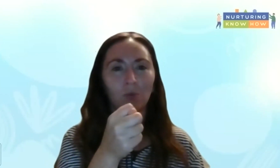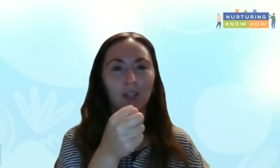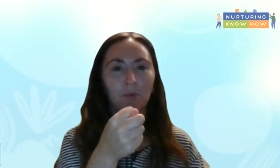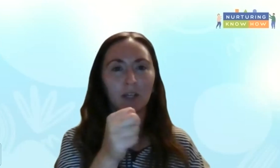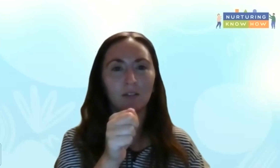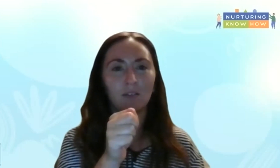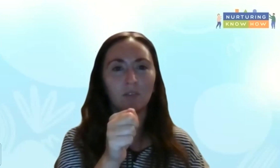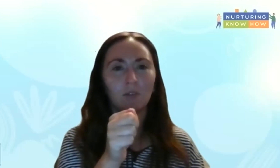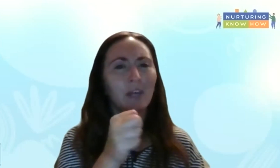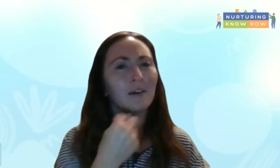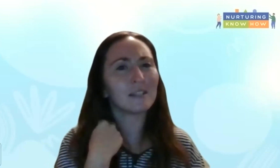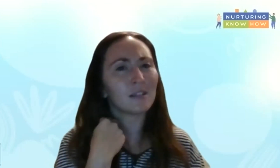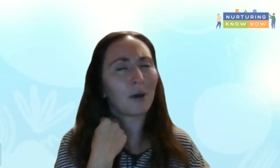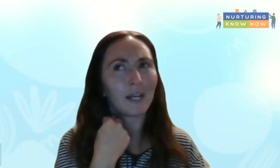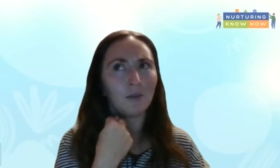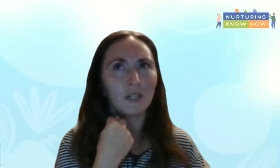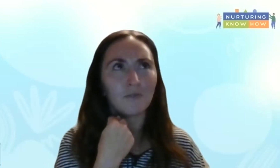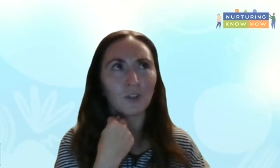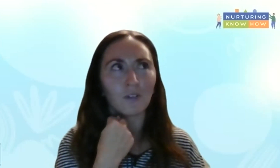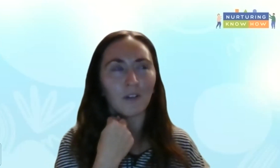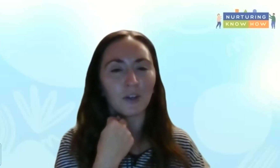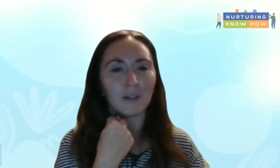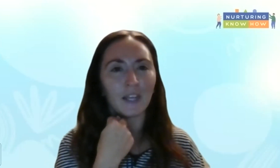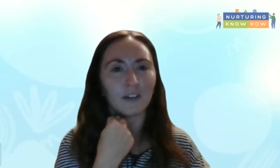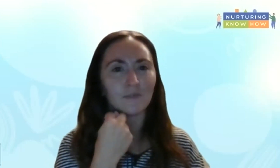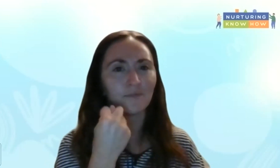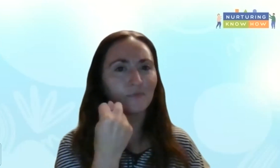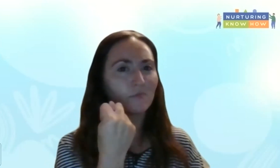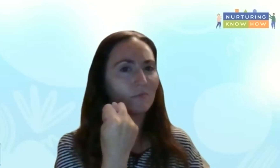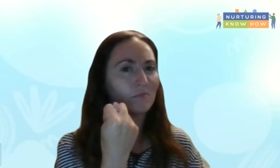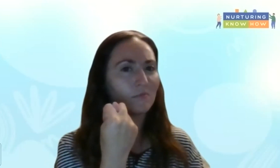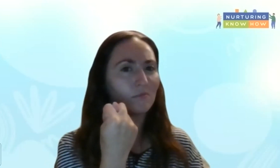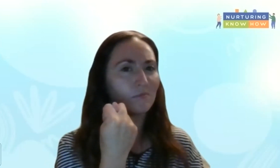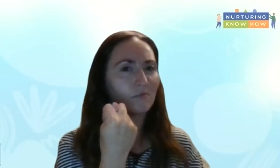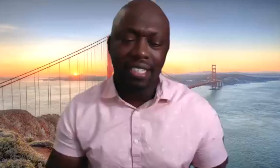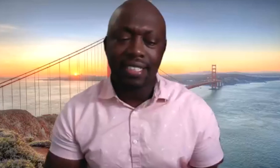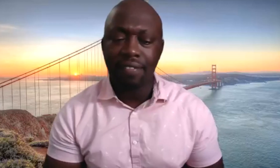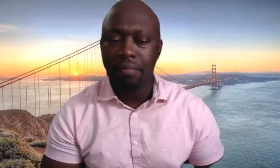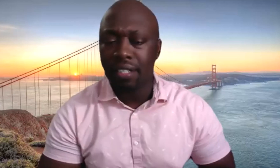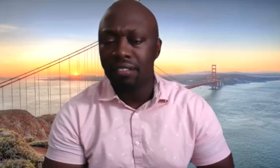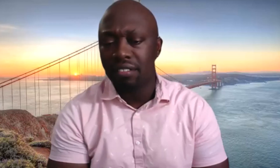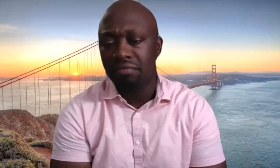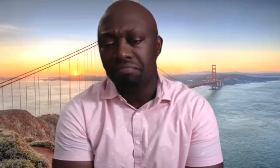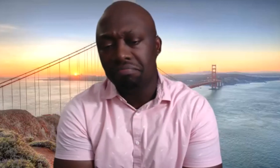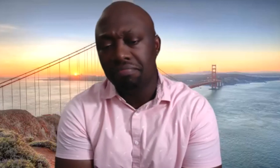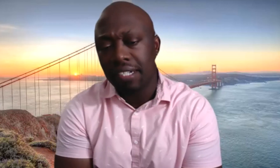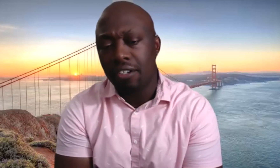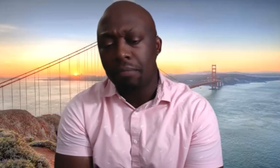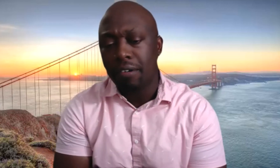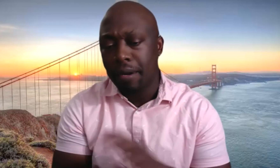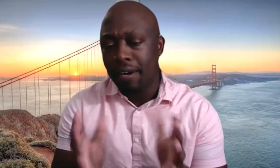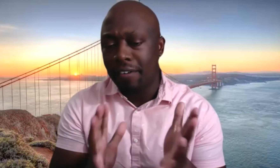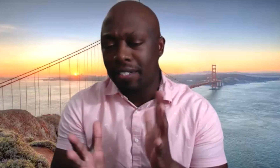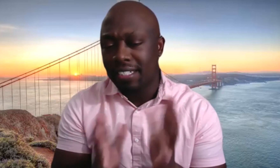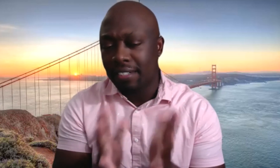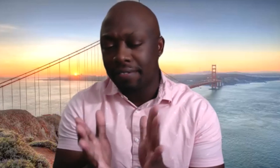the toilet one. That is the potty one for a little bit later. Potty is like 7 months. Yeah. And on,